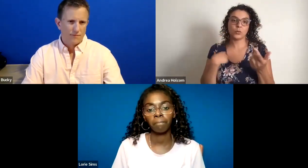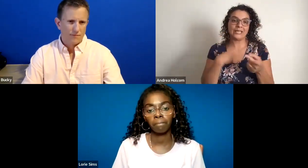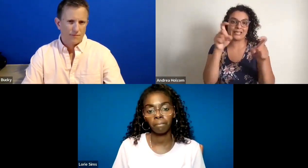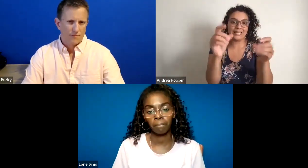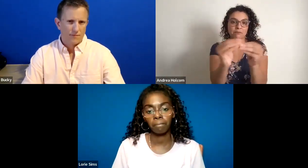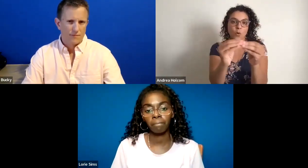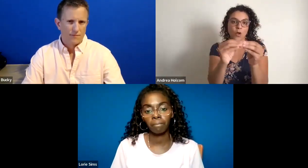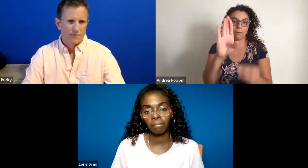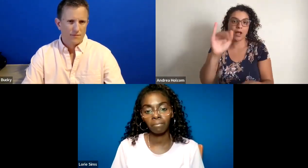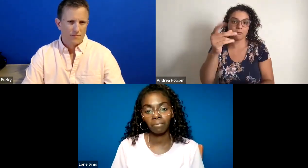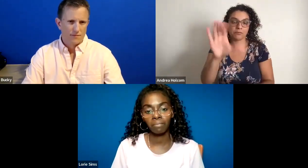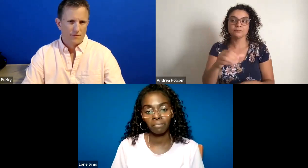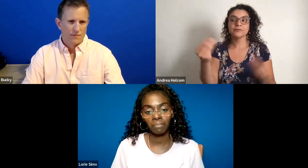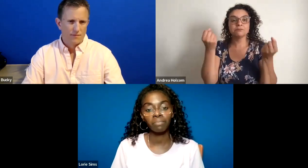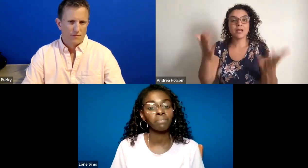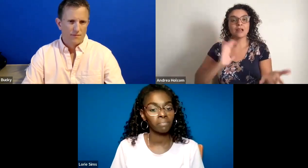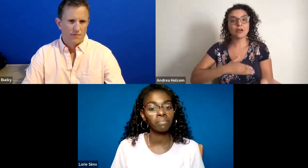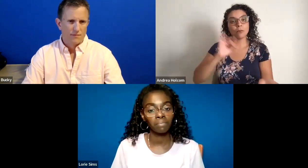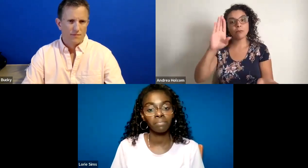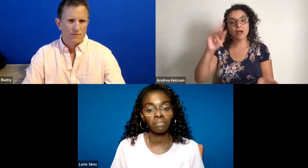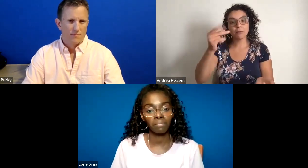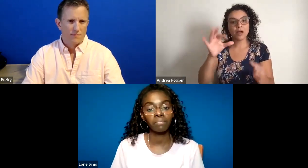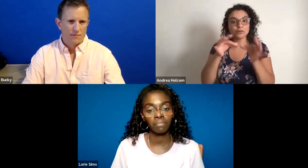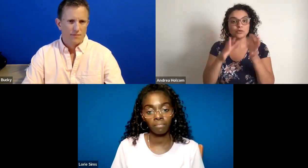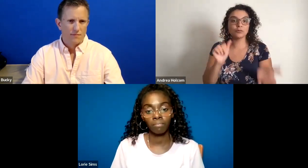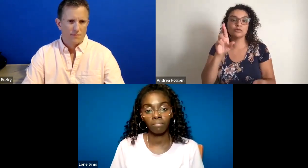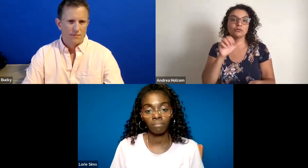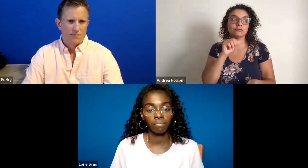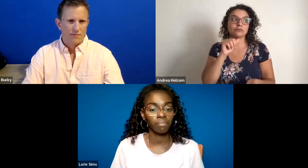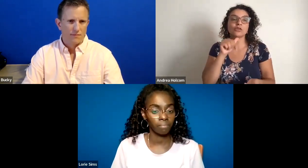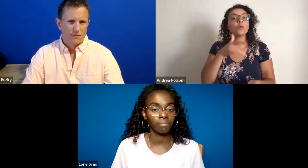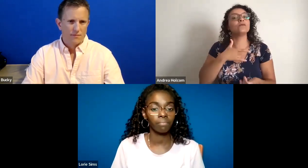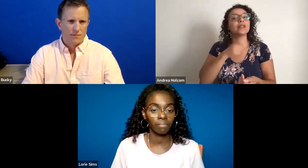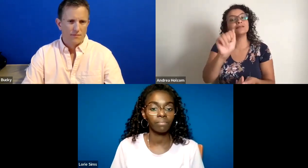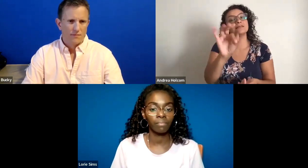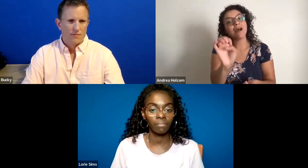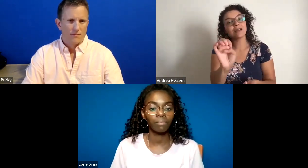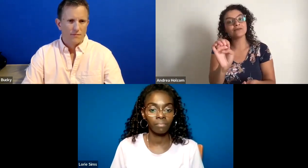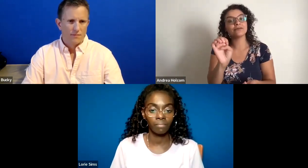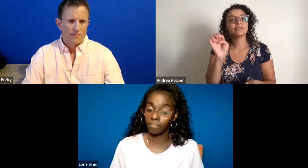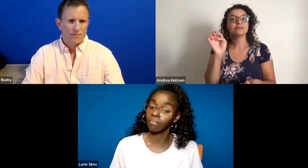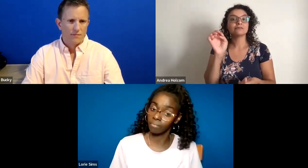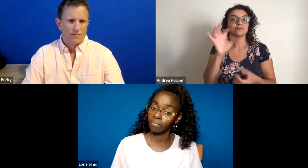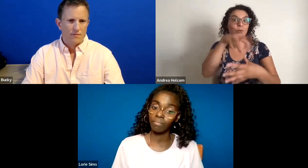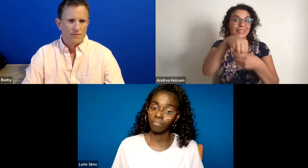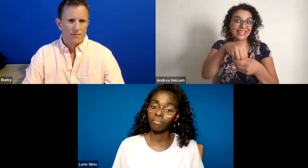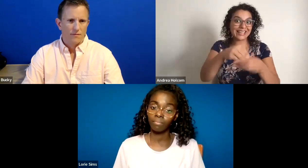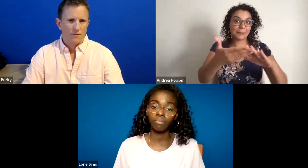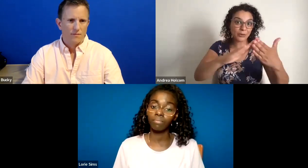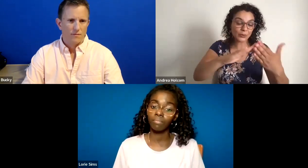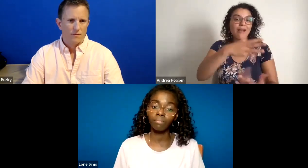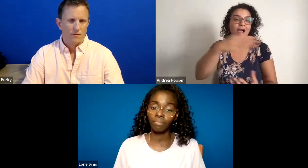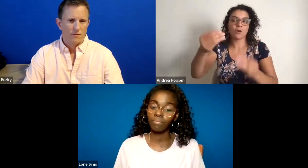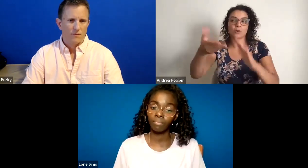So for BIPOC interpreters, we definitely need more BIPOC interpreters. Some don't feel